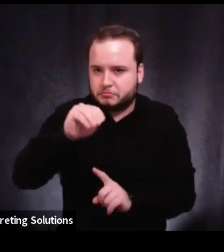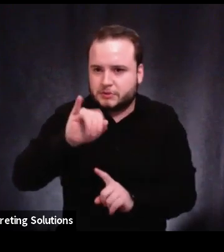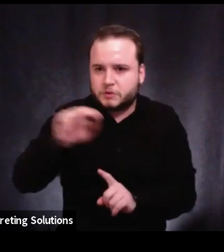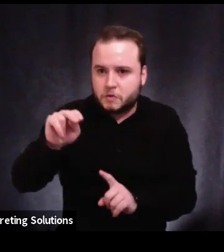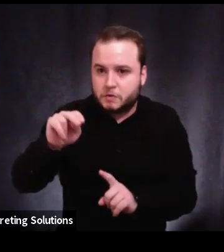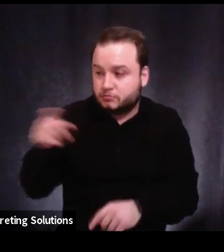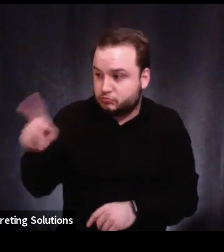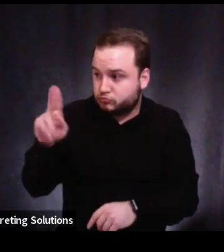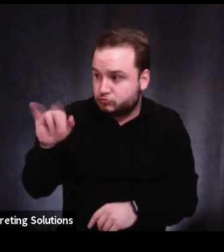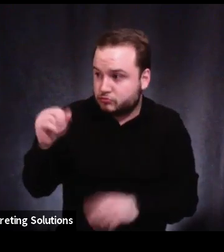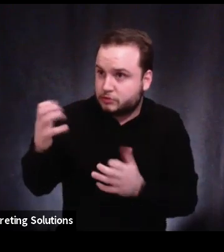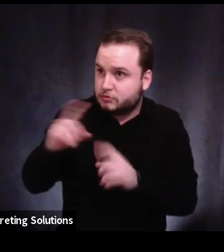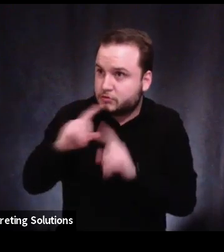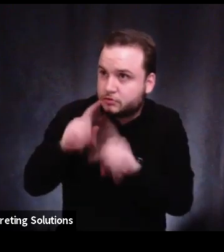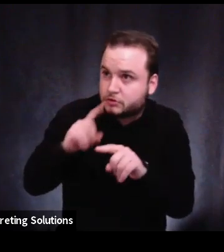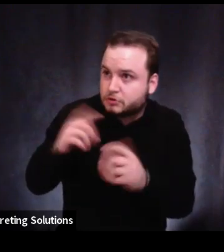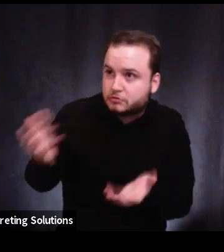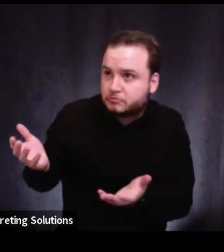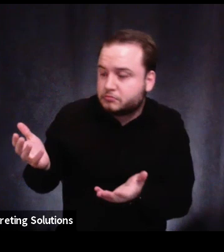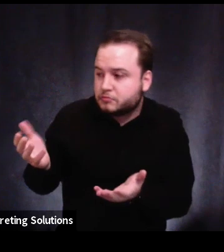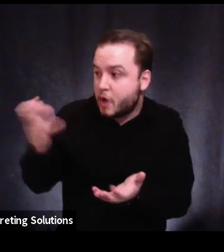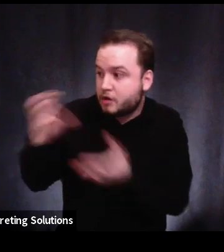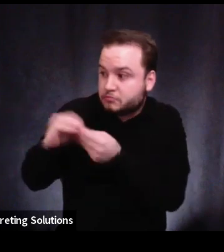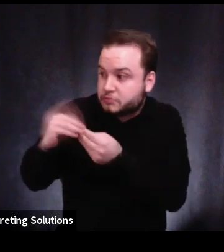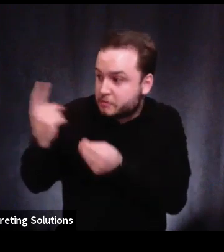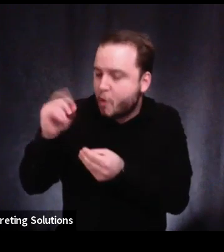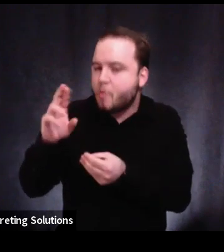it right to questions. Nope, that sounds great.